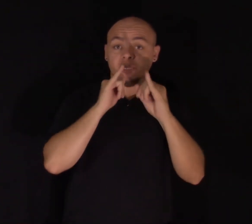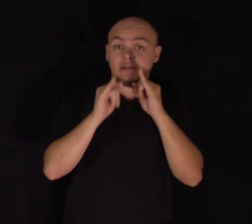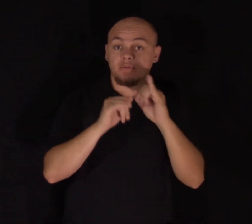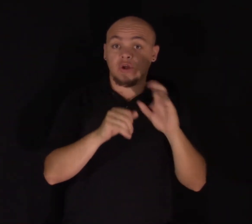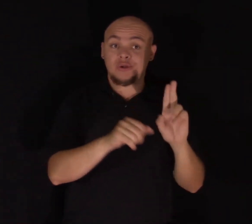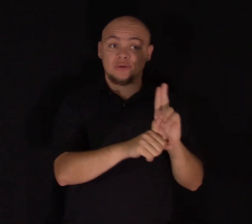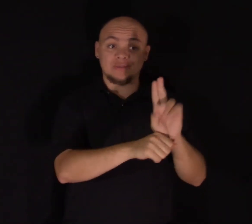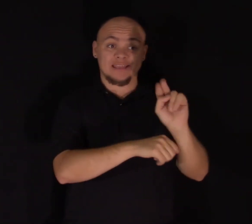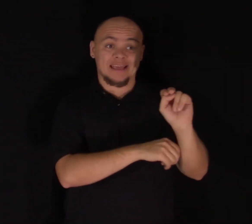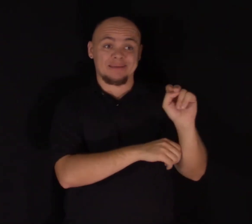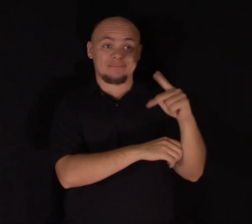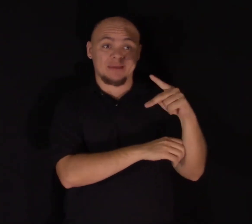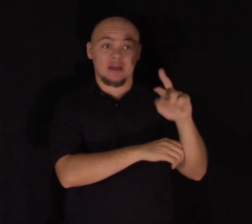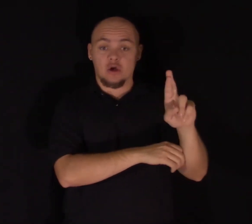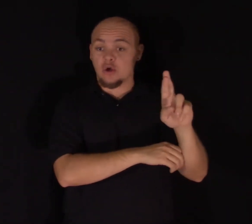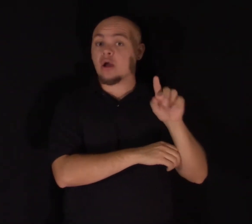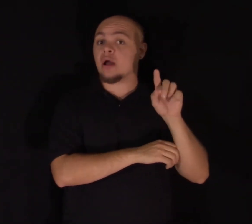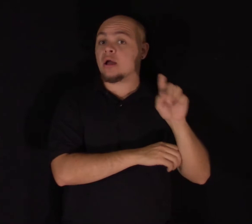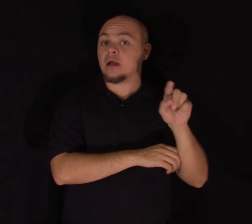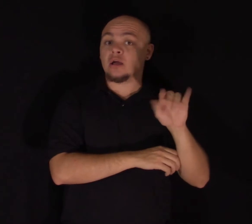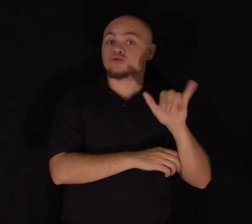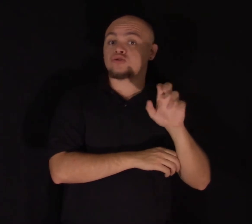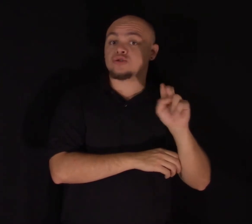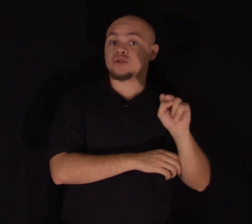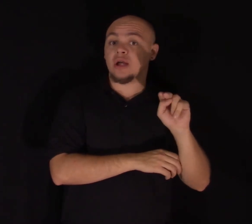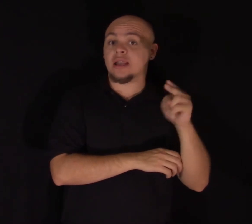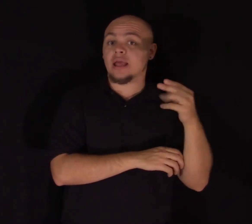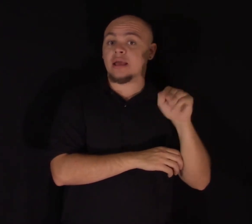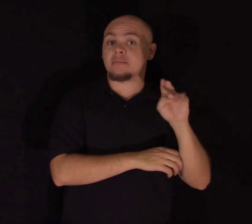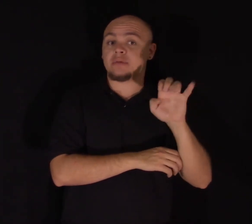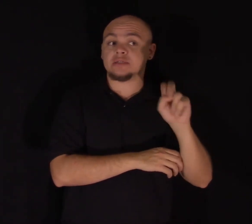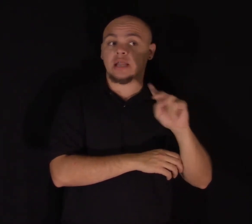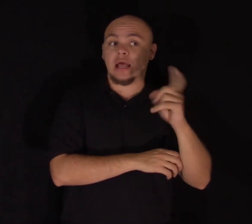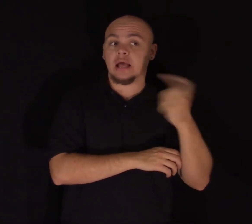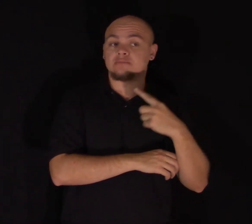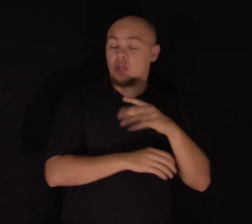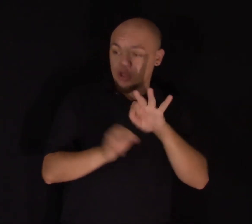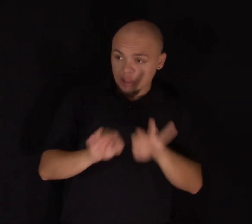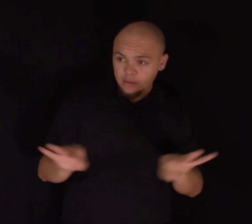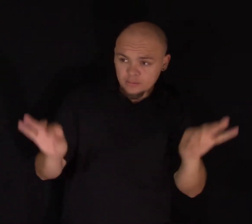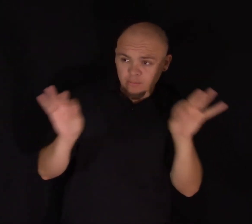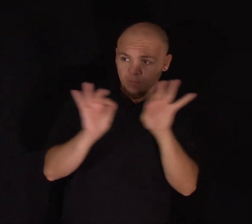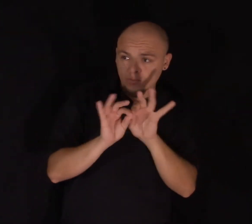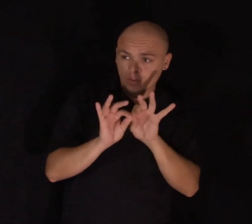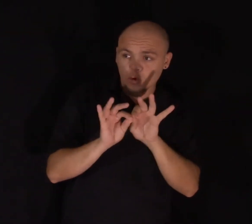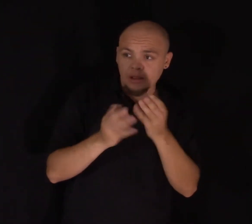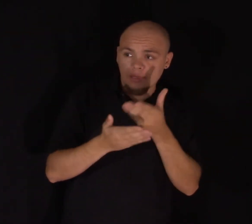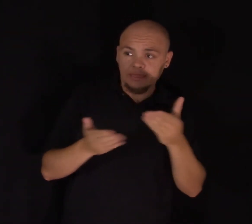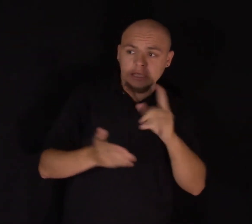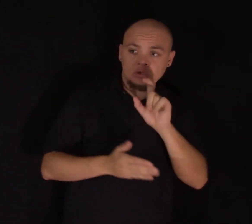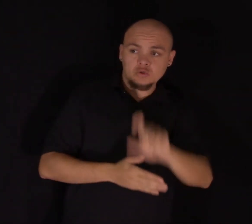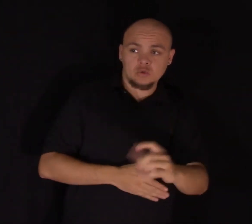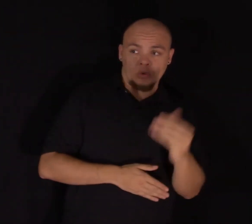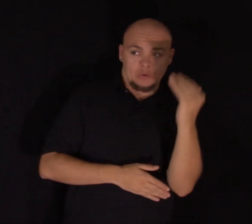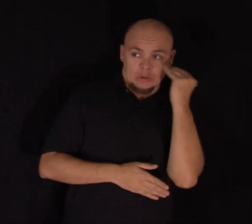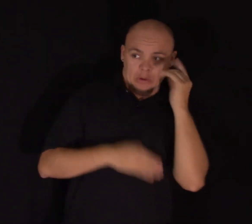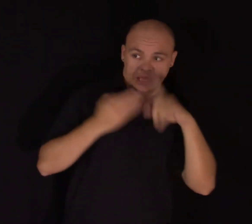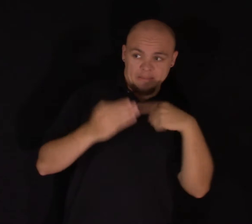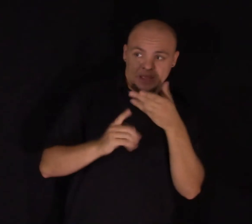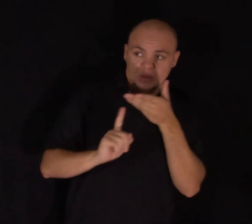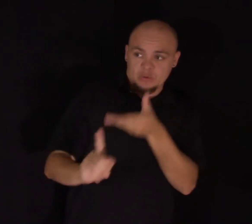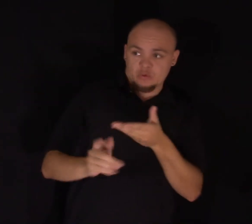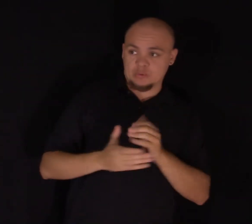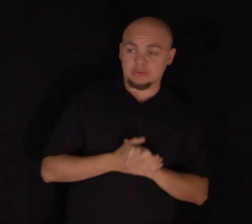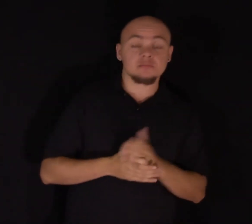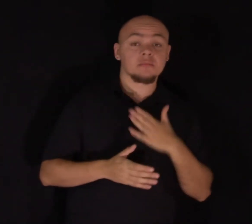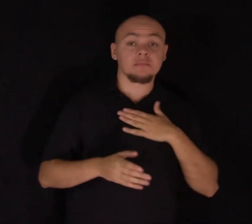NPR. And John Hamilton asked me the question, what is the most important thing that people should know about you? And